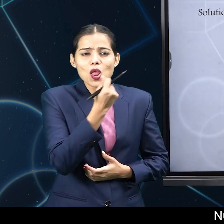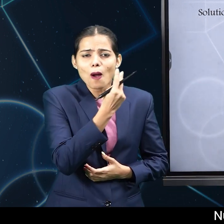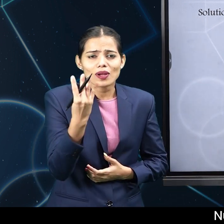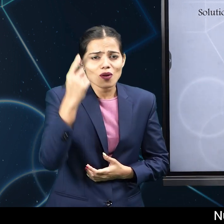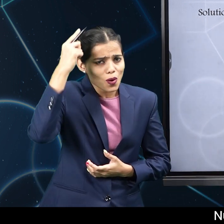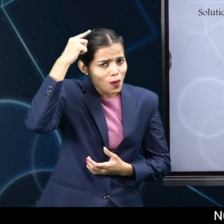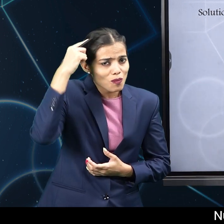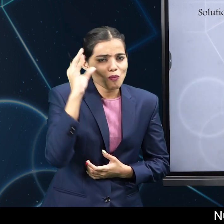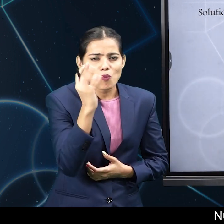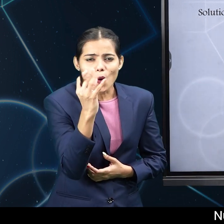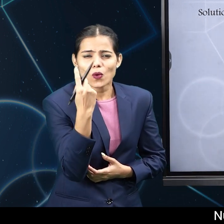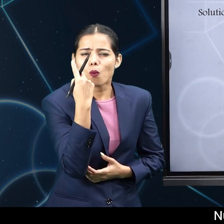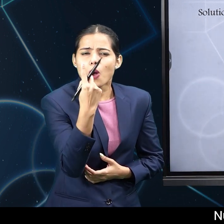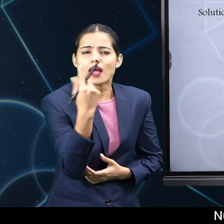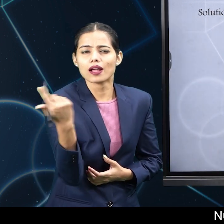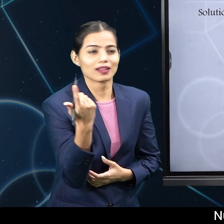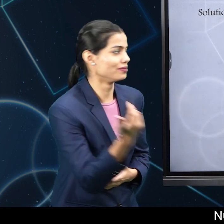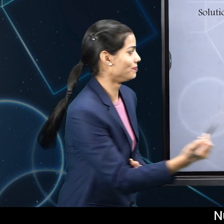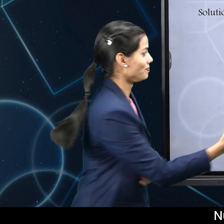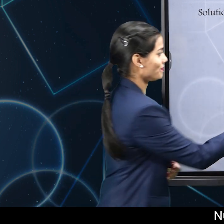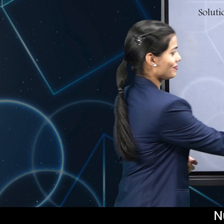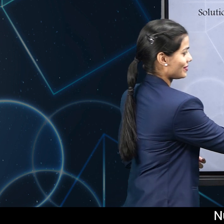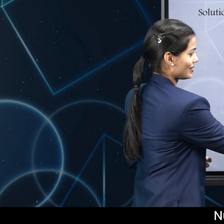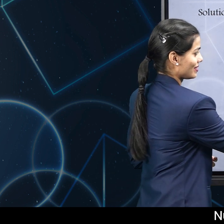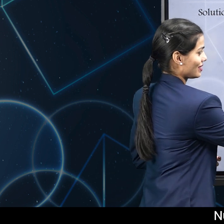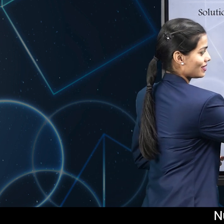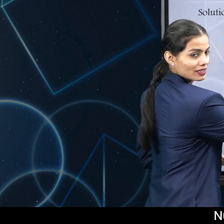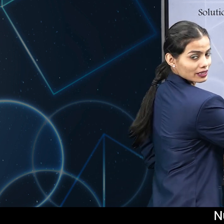Number of black balls is equal to 1.